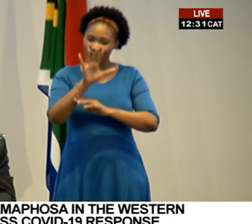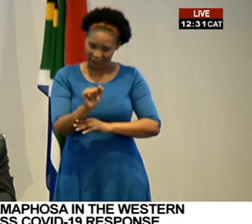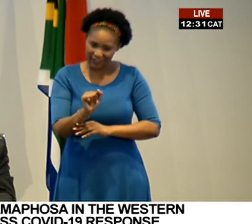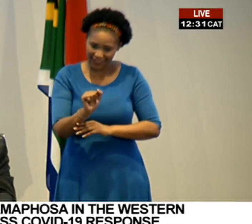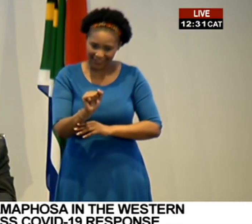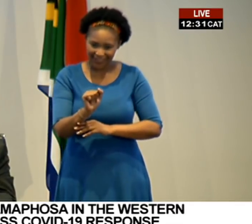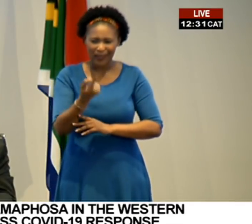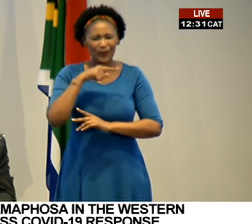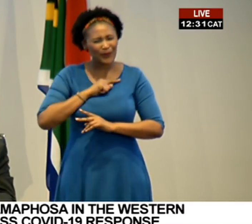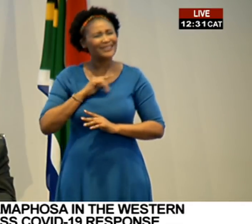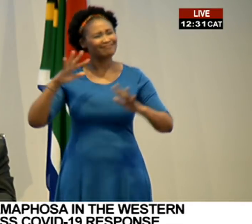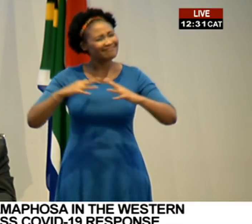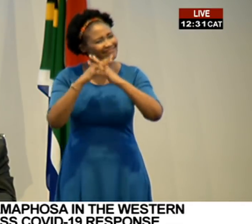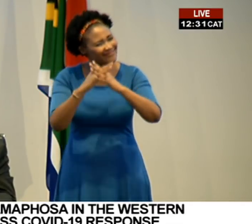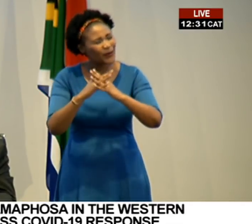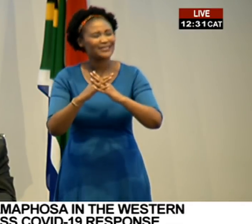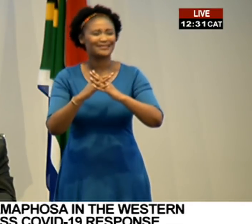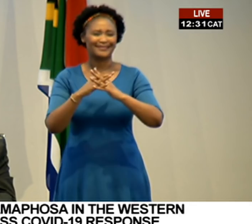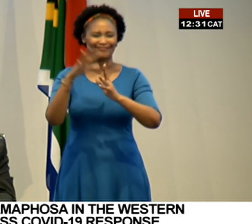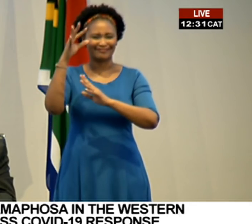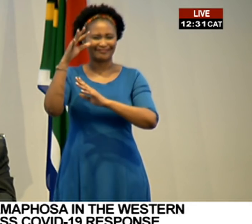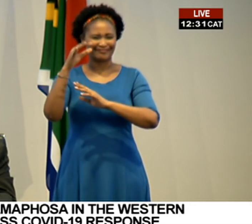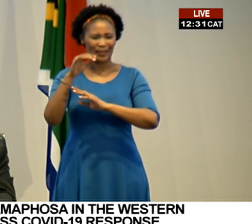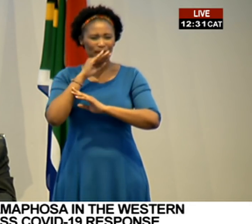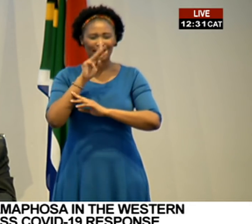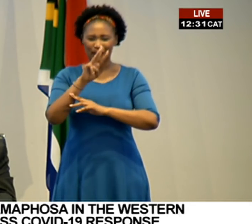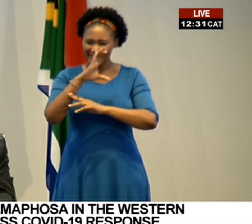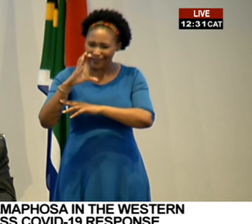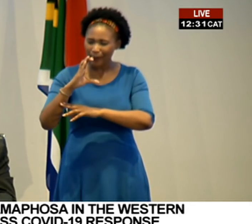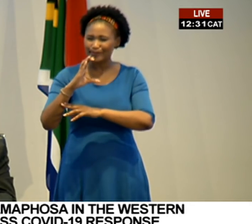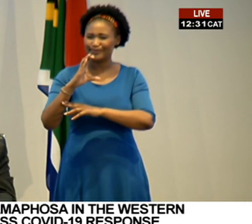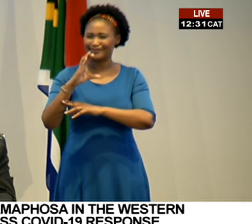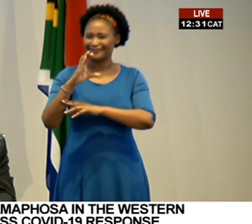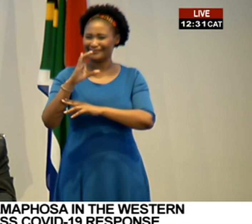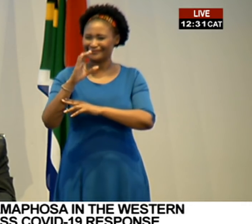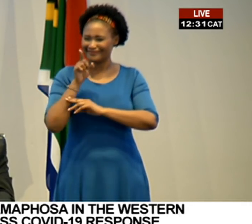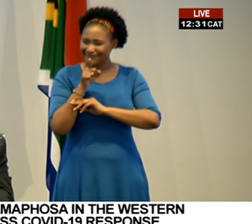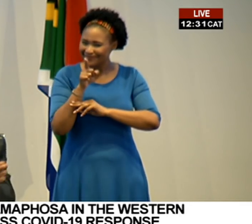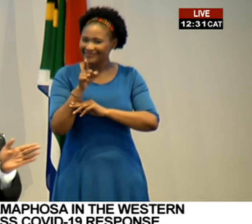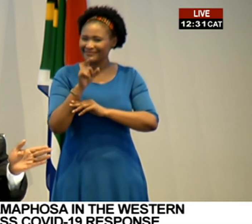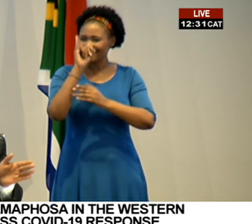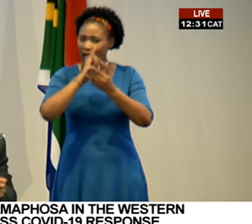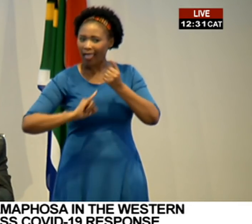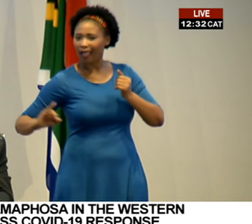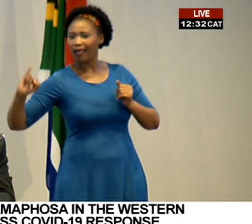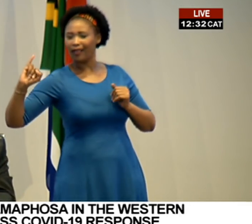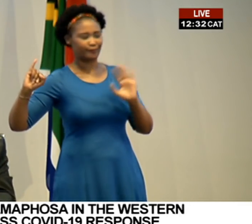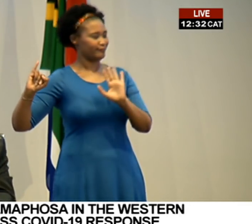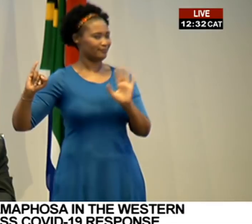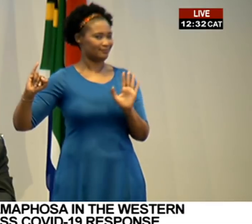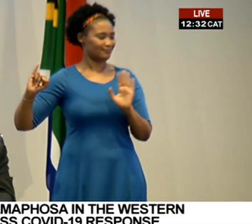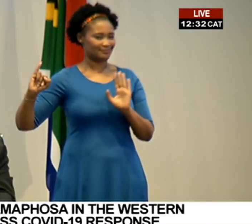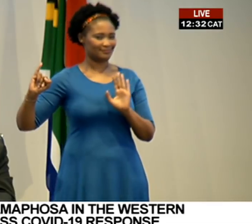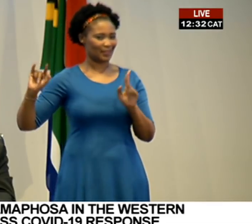We are a unitary state, and Western Cape cannot be seen to be charting their own